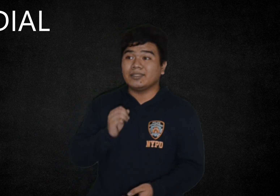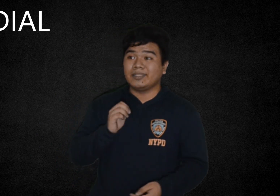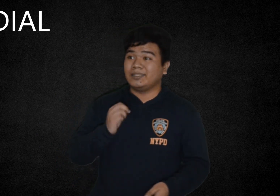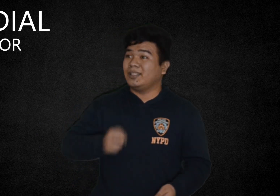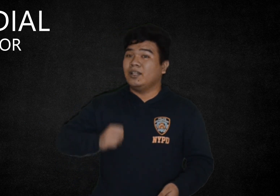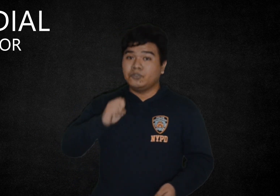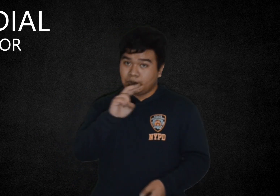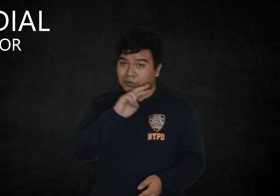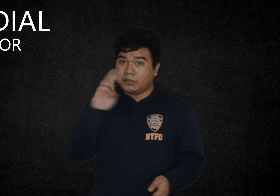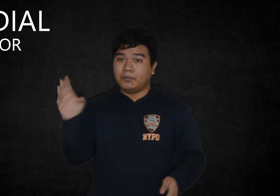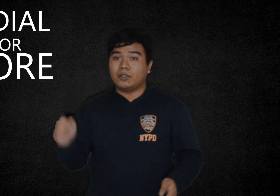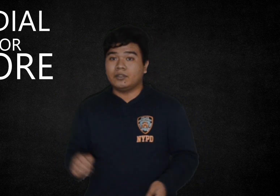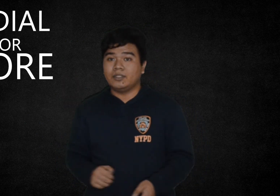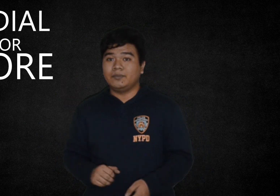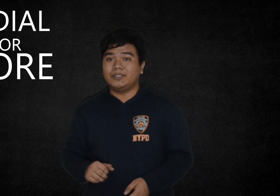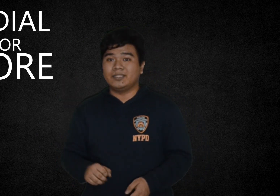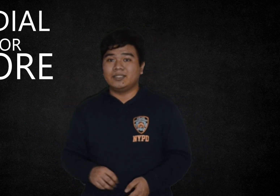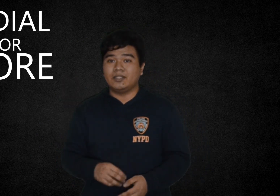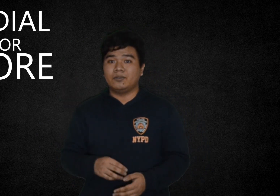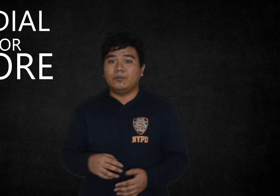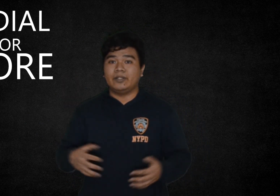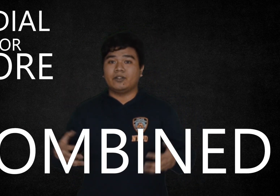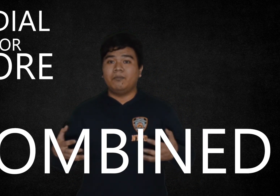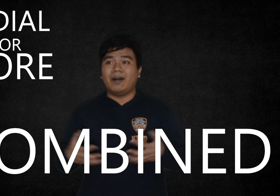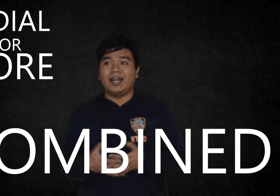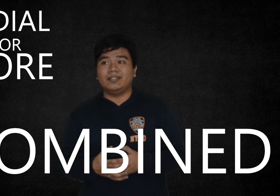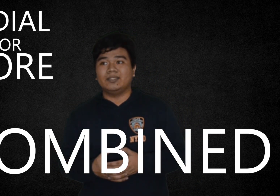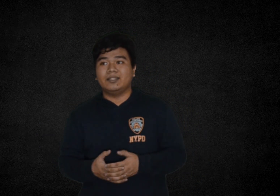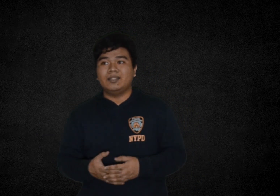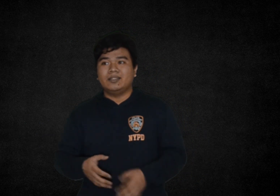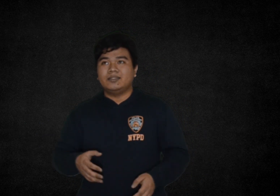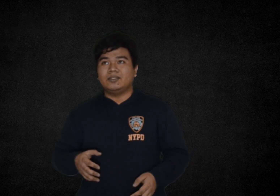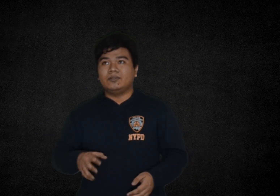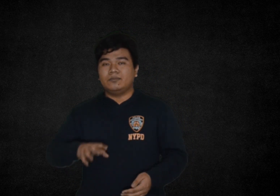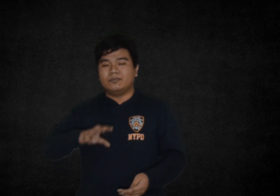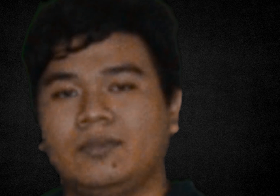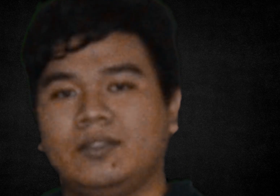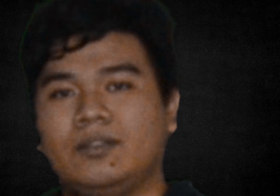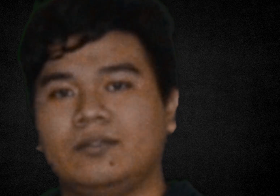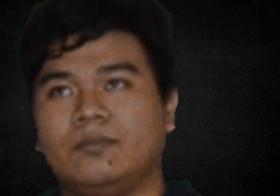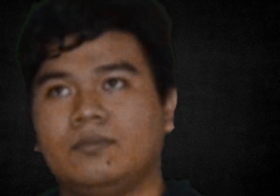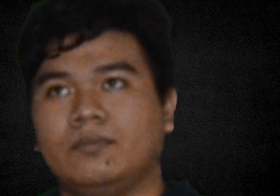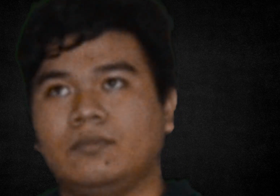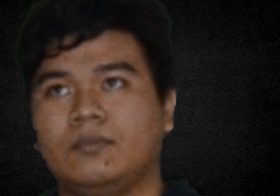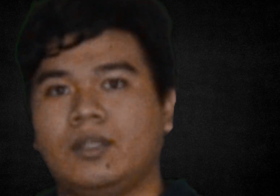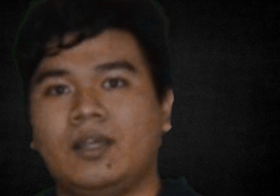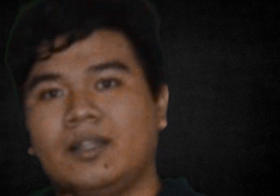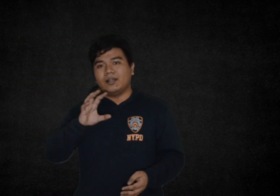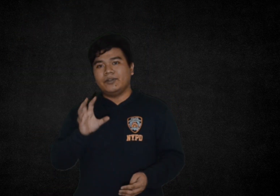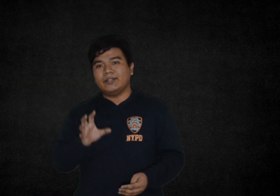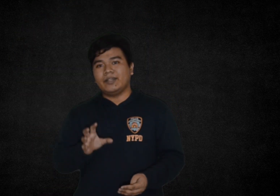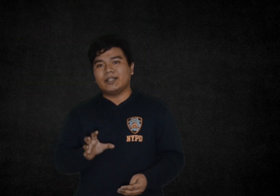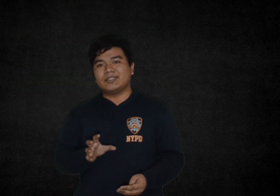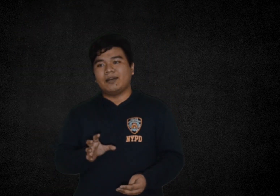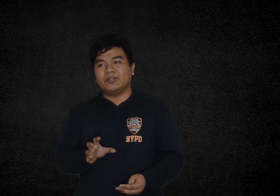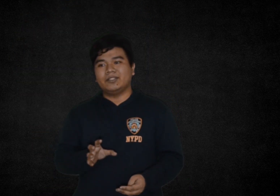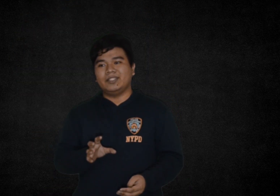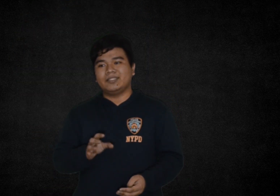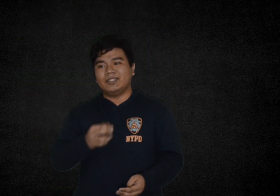is two or more images that were combined. So a great example of this